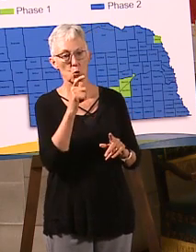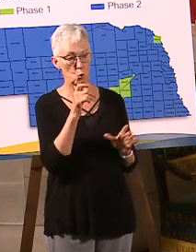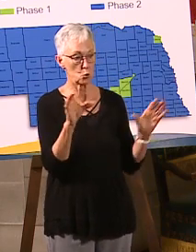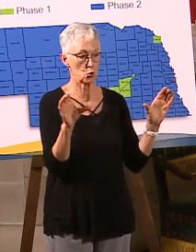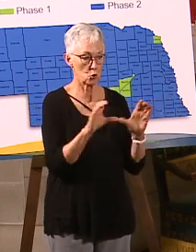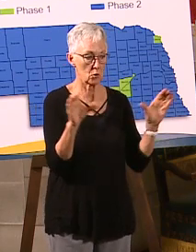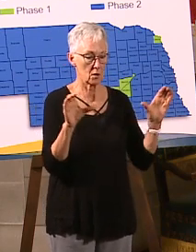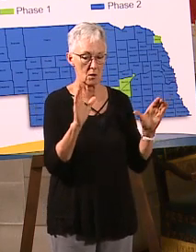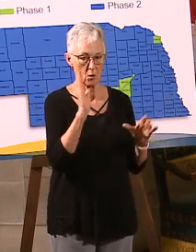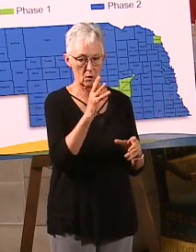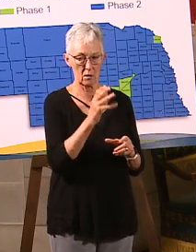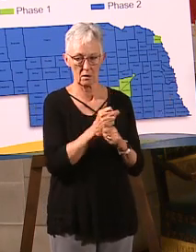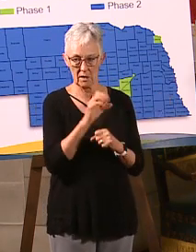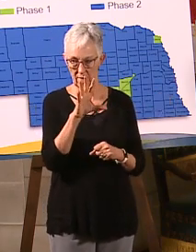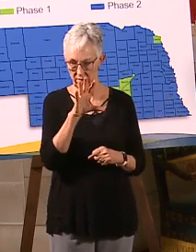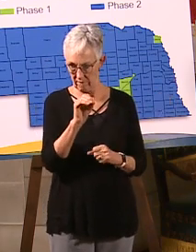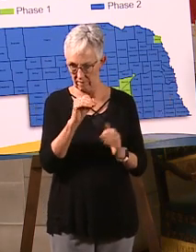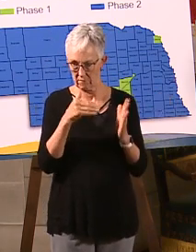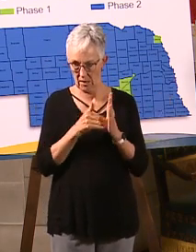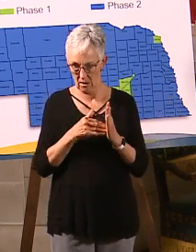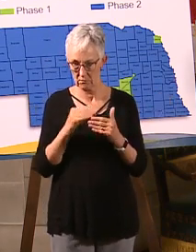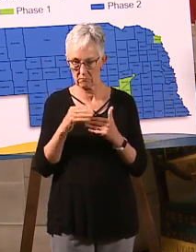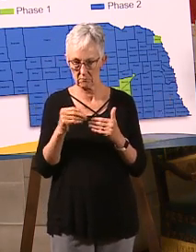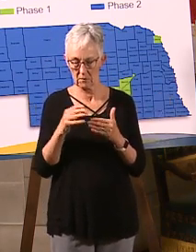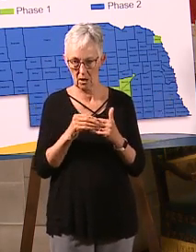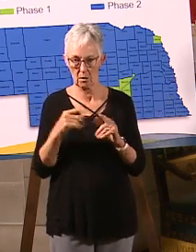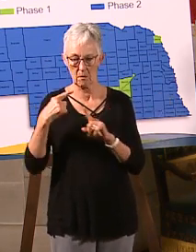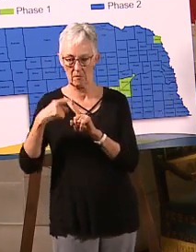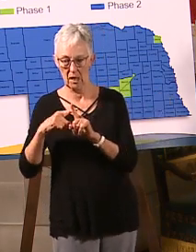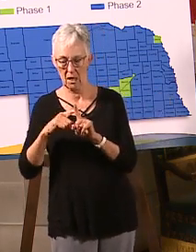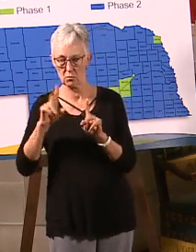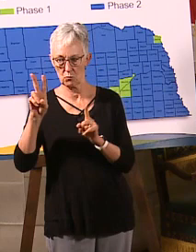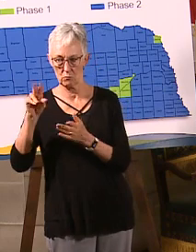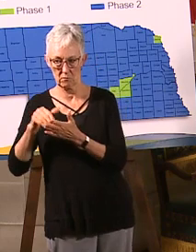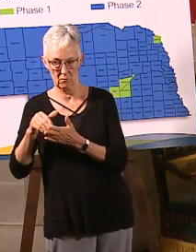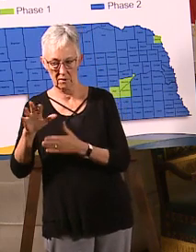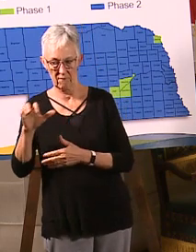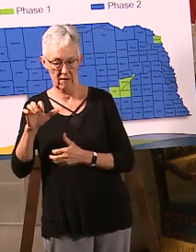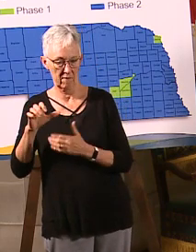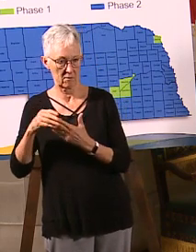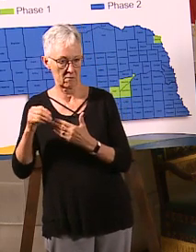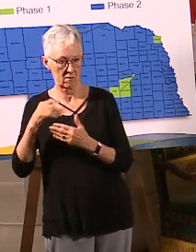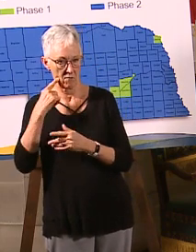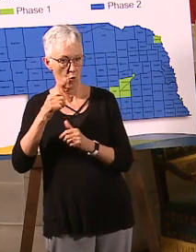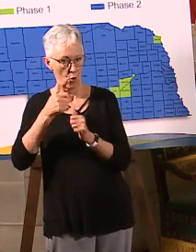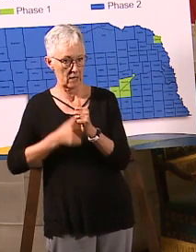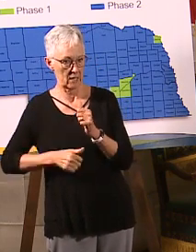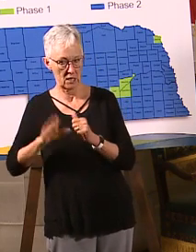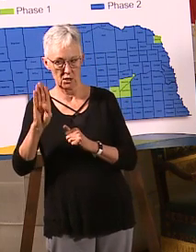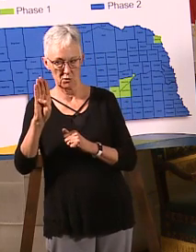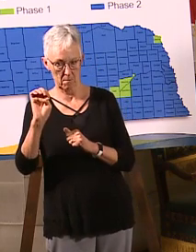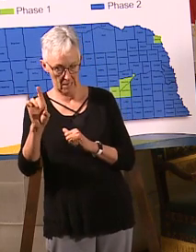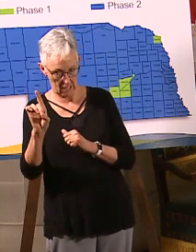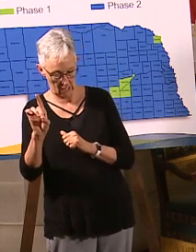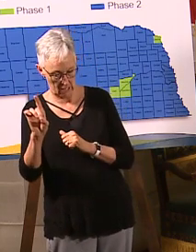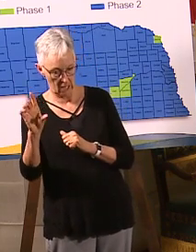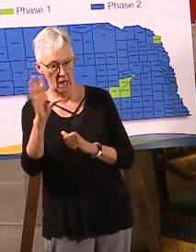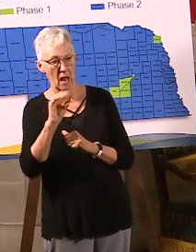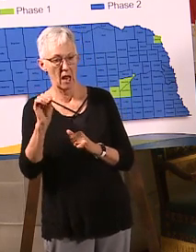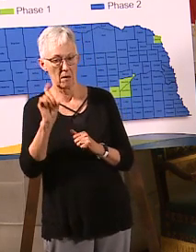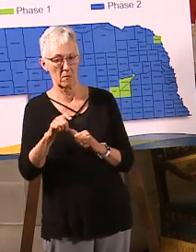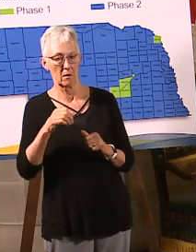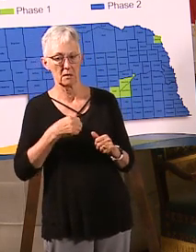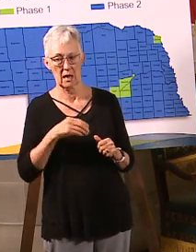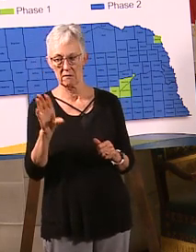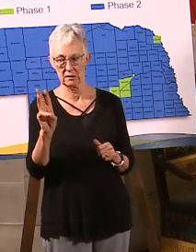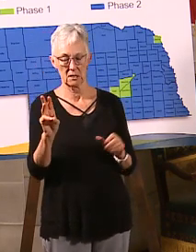of $50,000 plus an additional $2,500 per bed with a minimum, you have to have a minimum of 6 certified beds